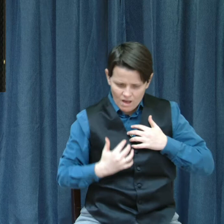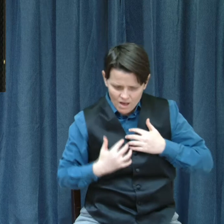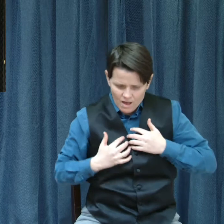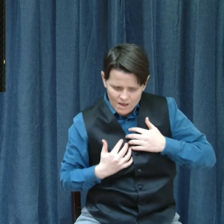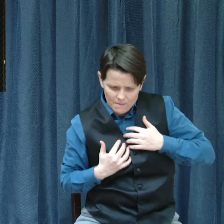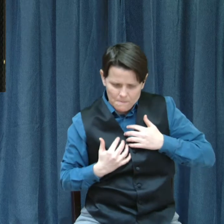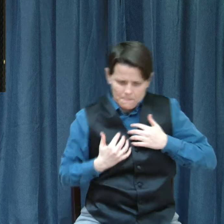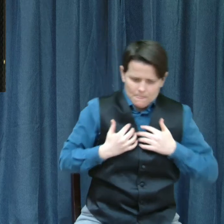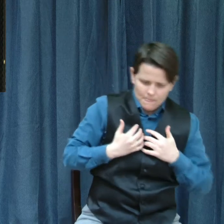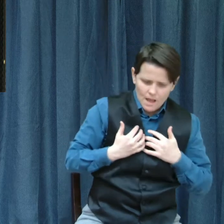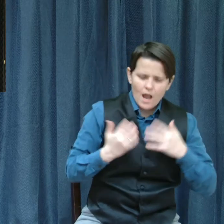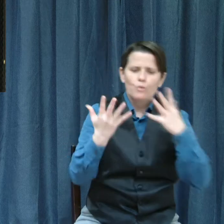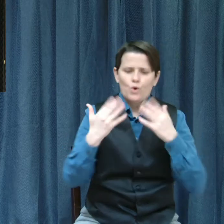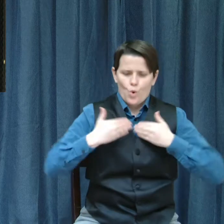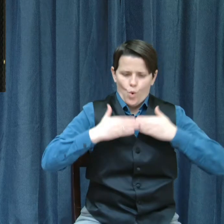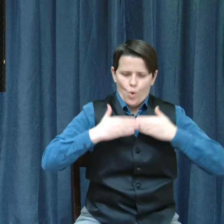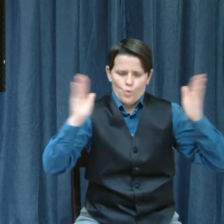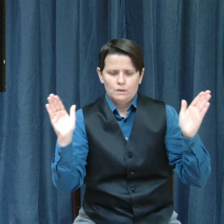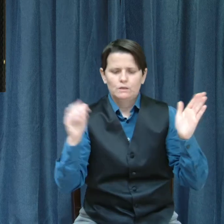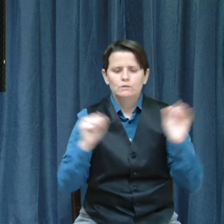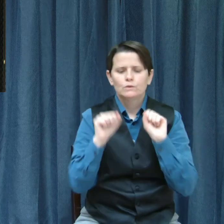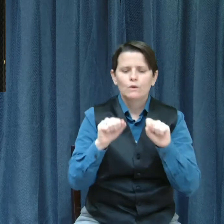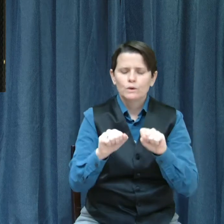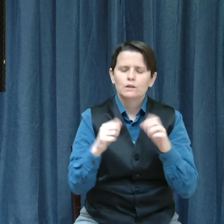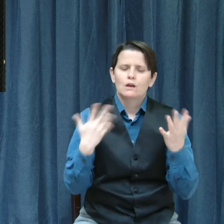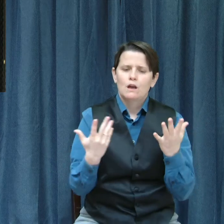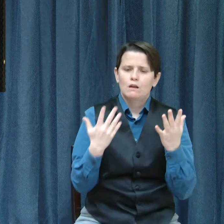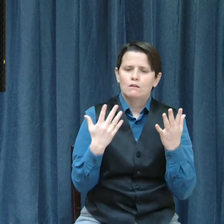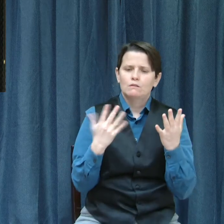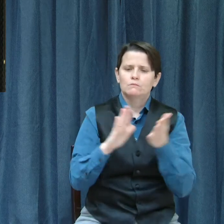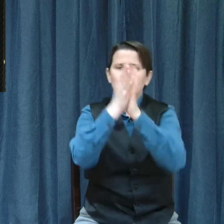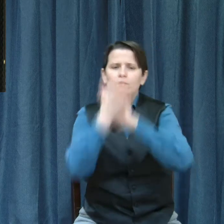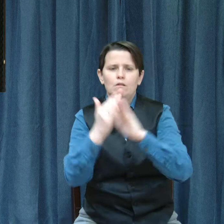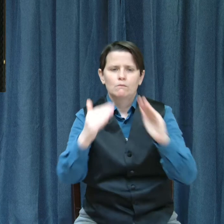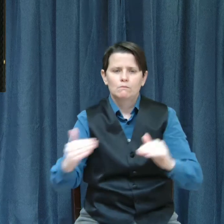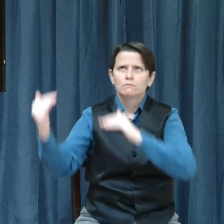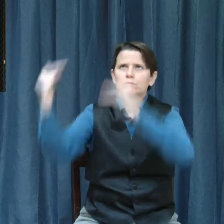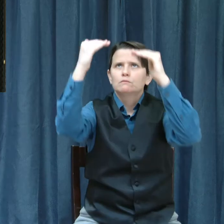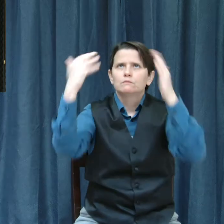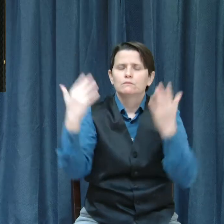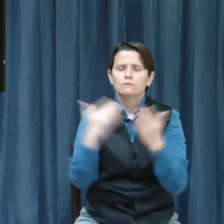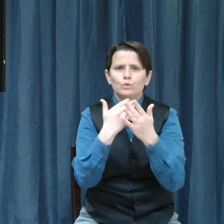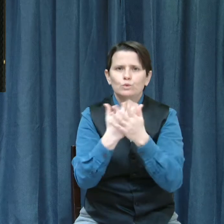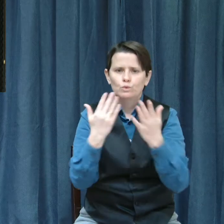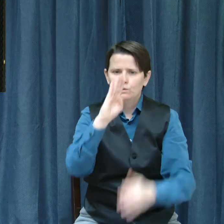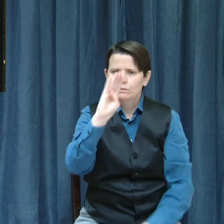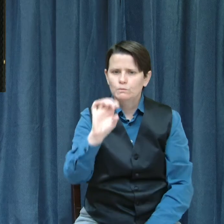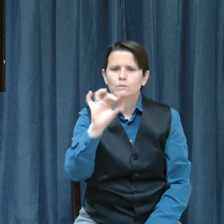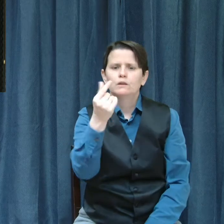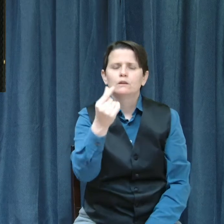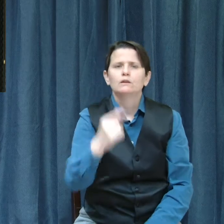opening to a new level of being, to a new way of being. So when we look at